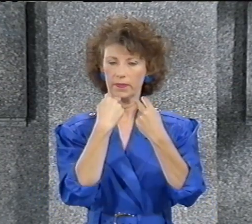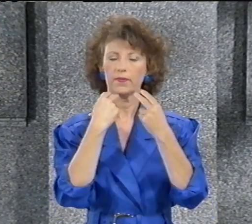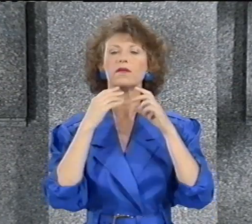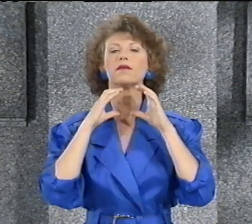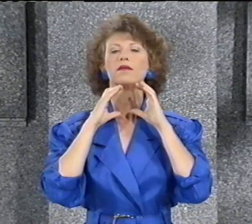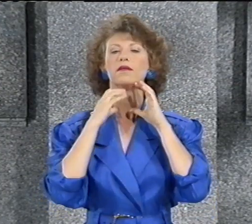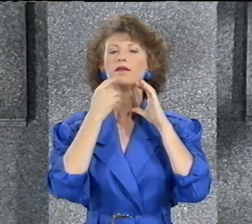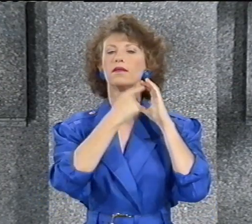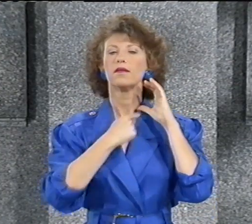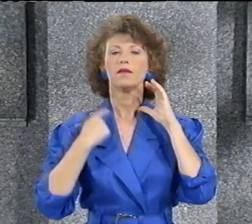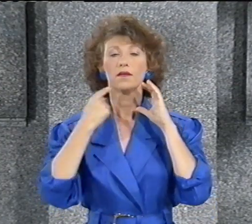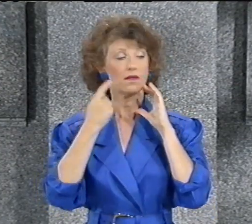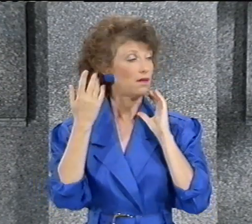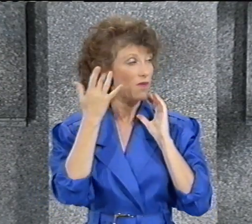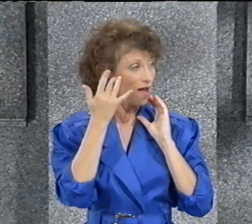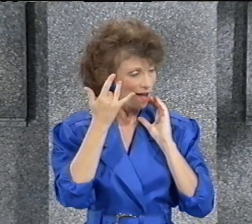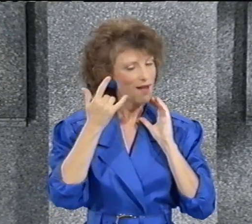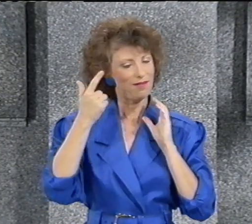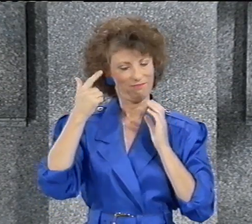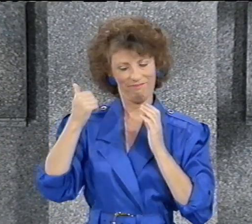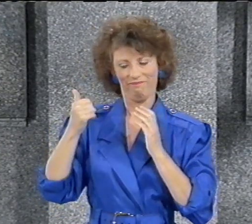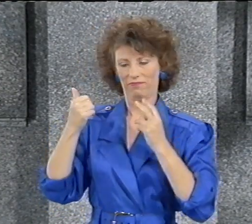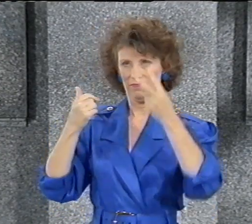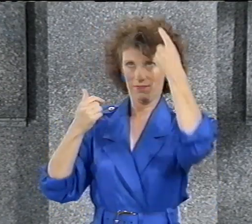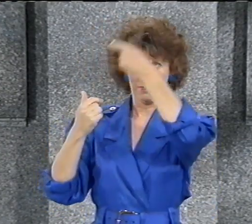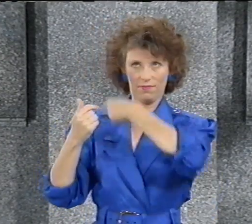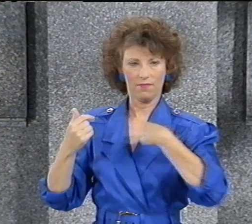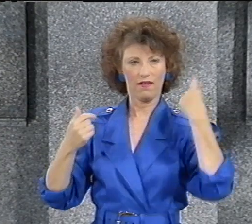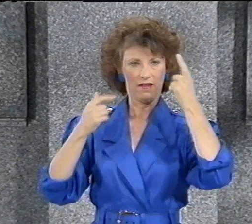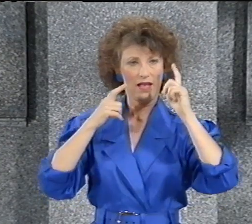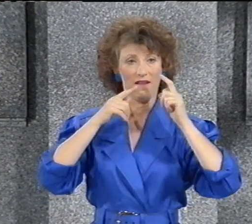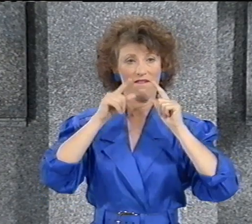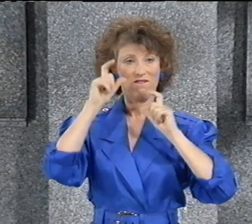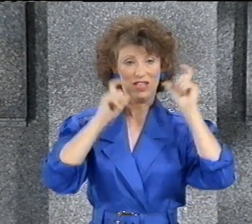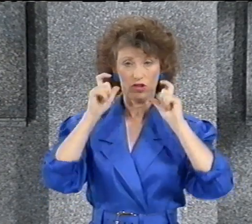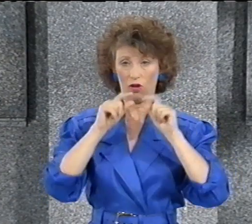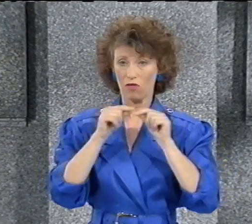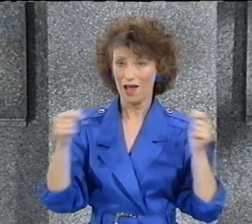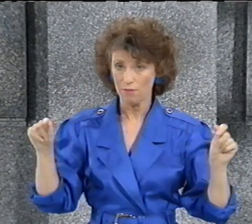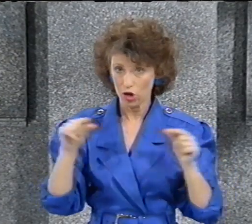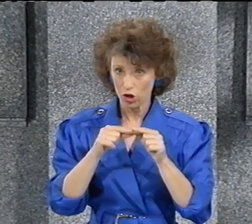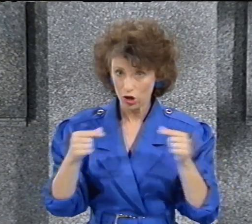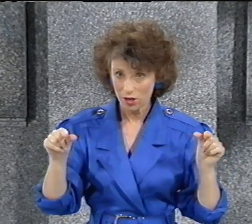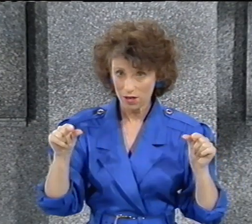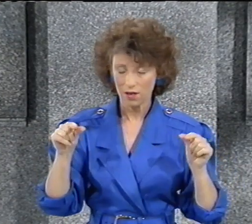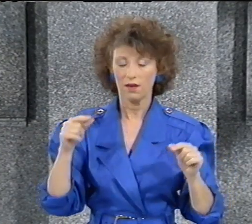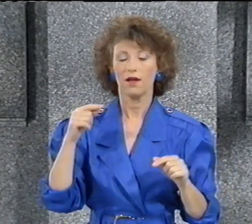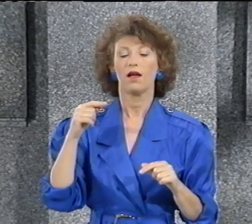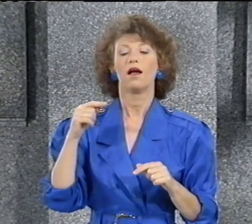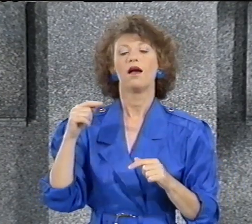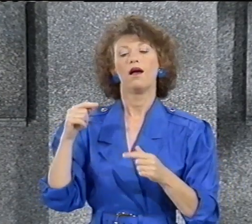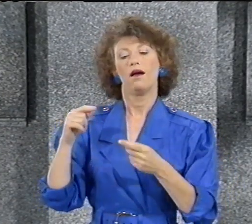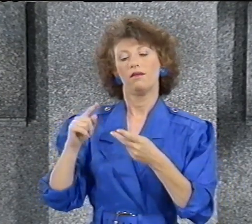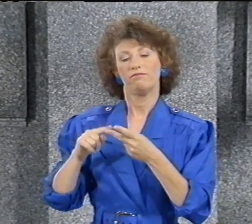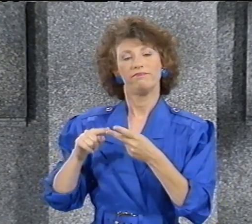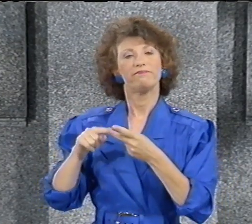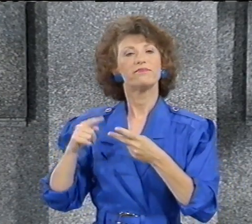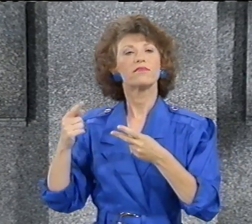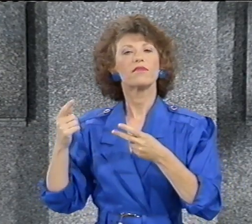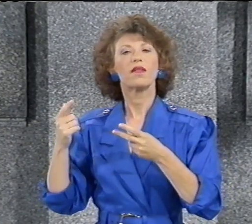in this area by the chin, so that they can see facial grammar, body language, any mouth movements, and